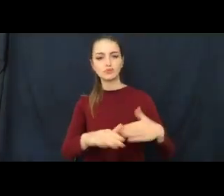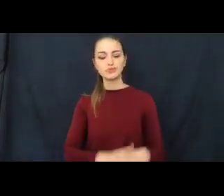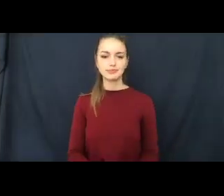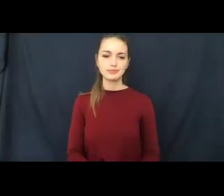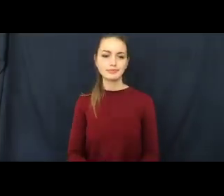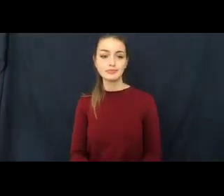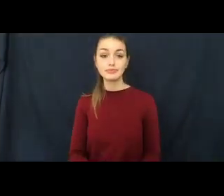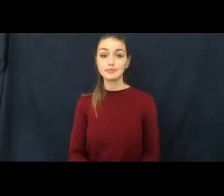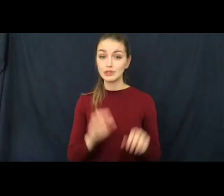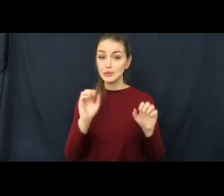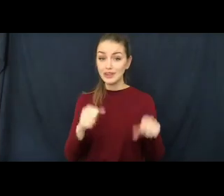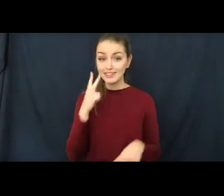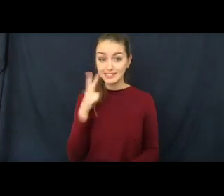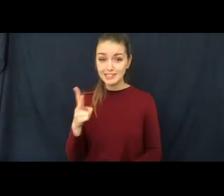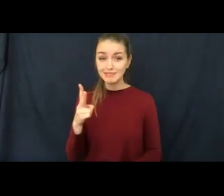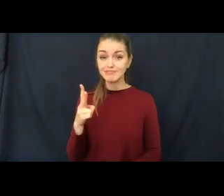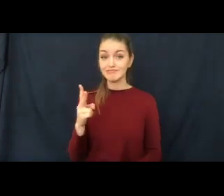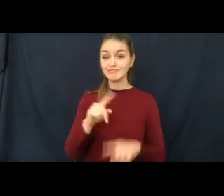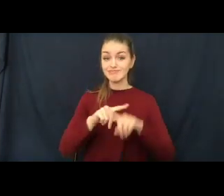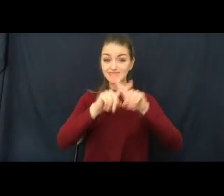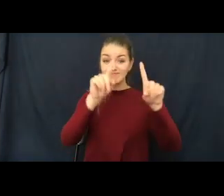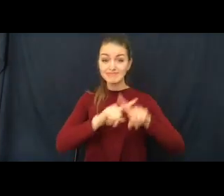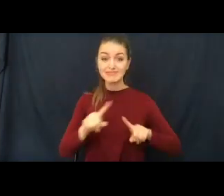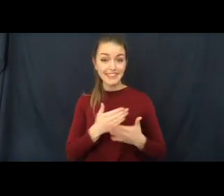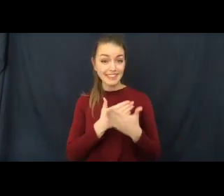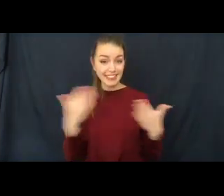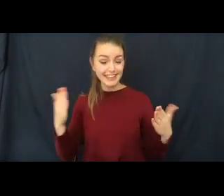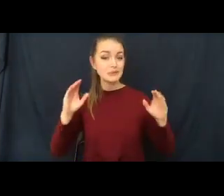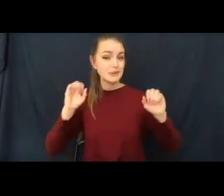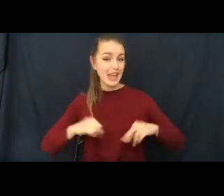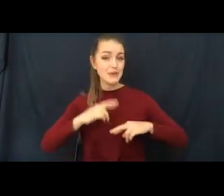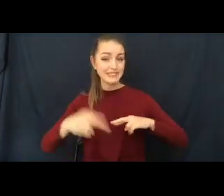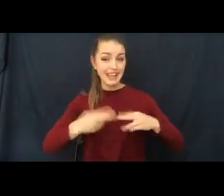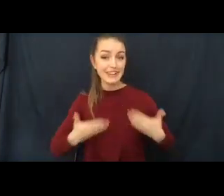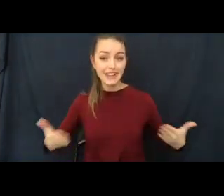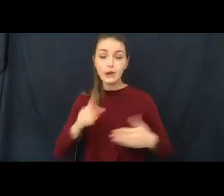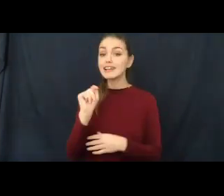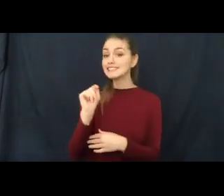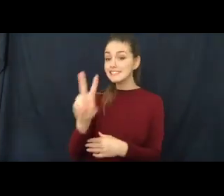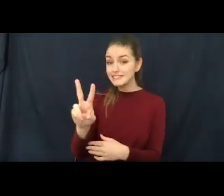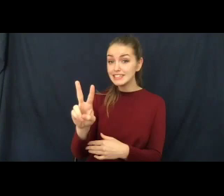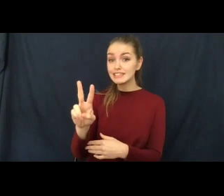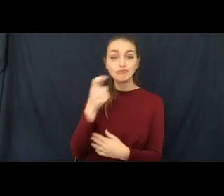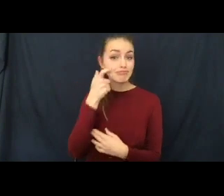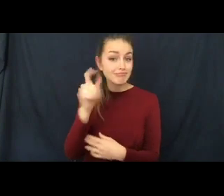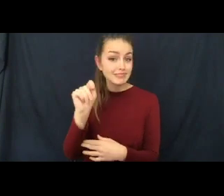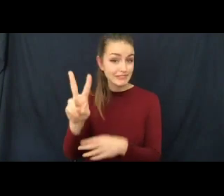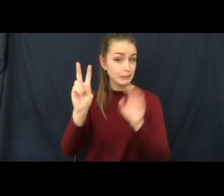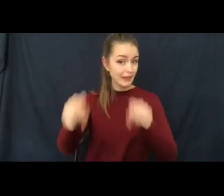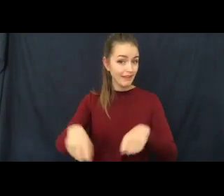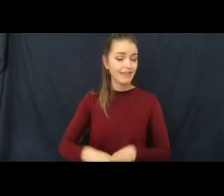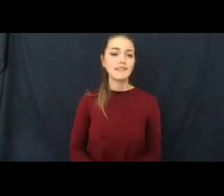and you can see all of the different things that we recycle here. That includes televisions.